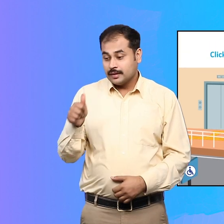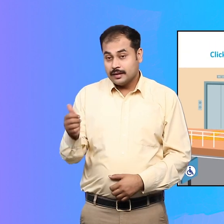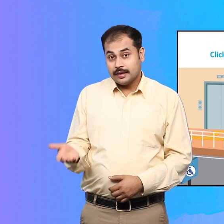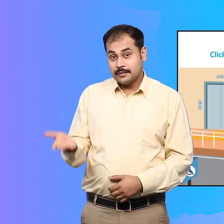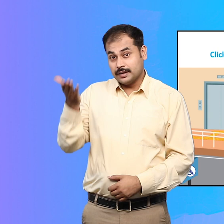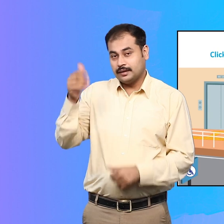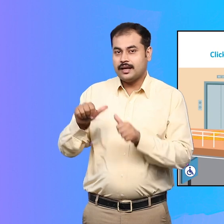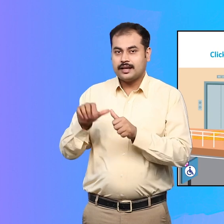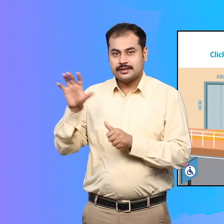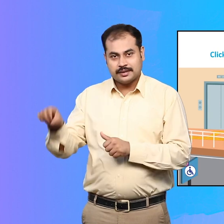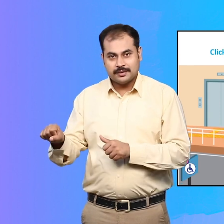Accessible lift.